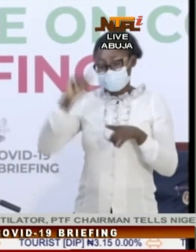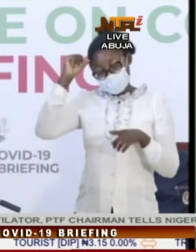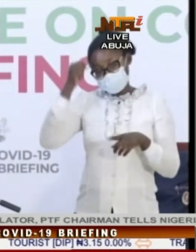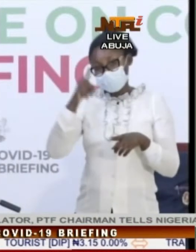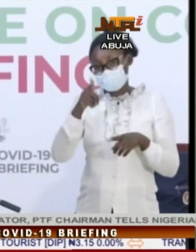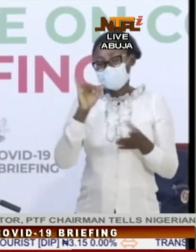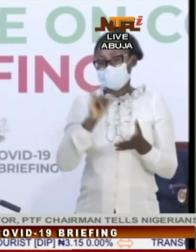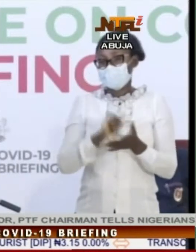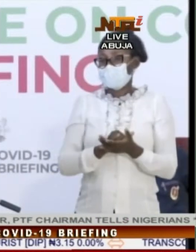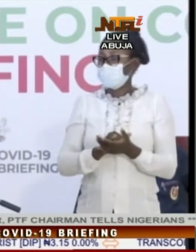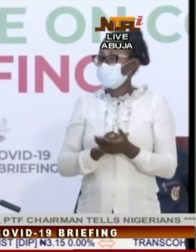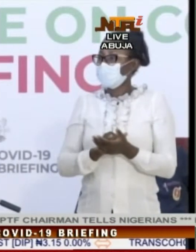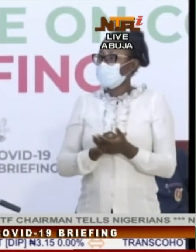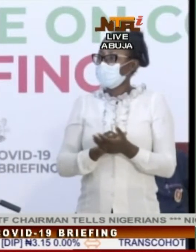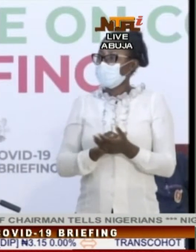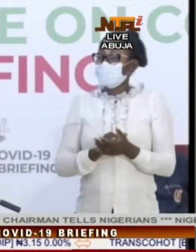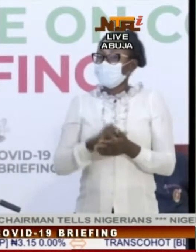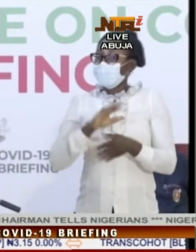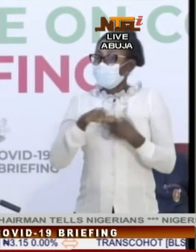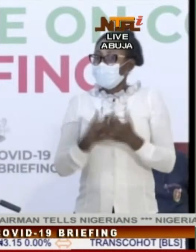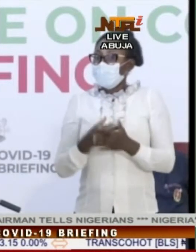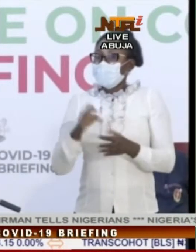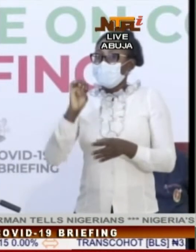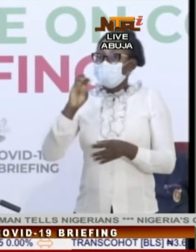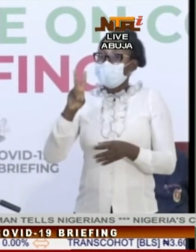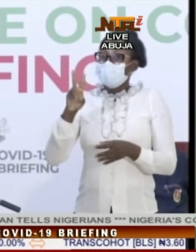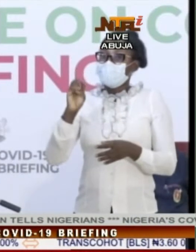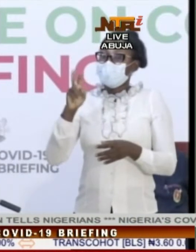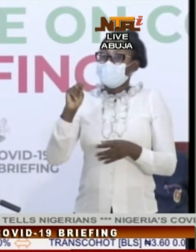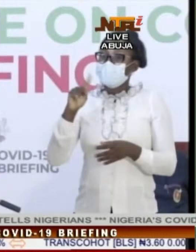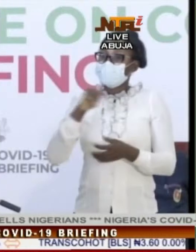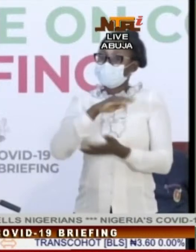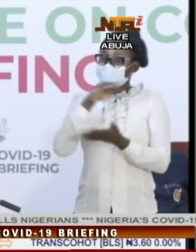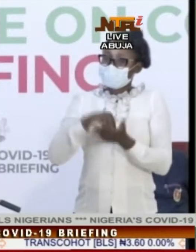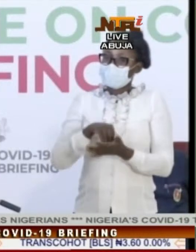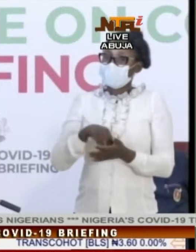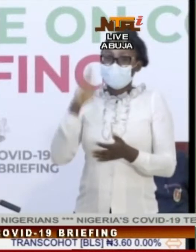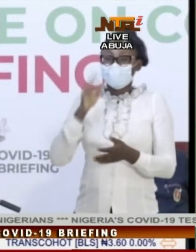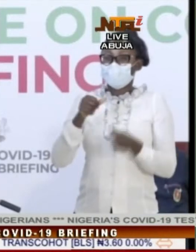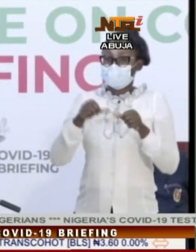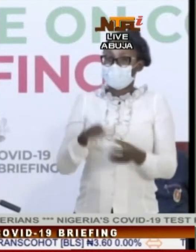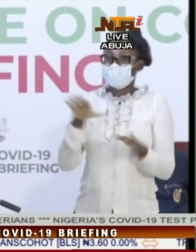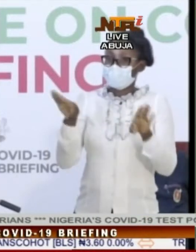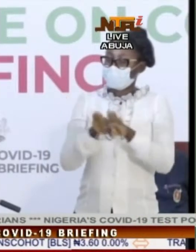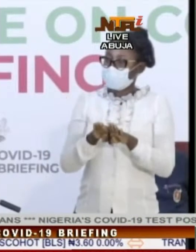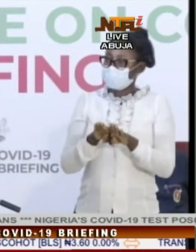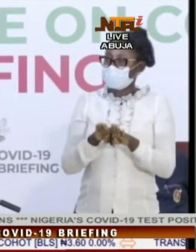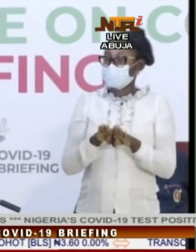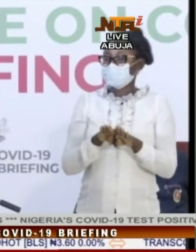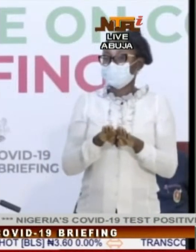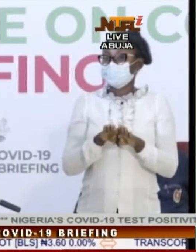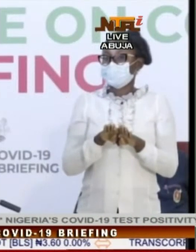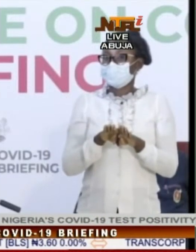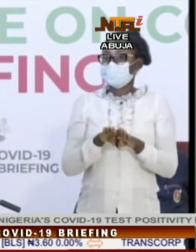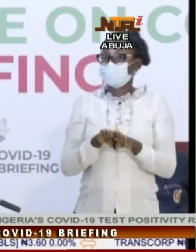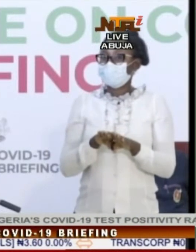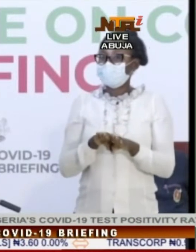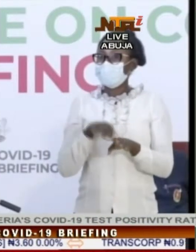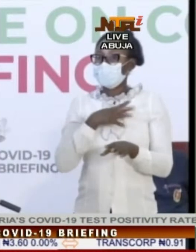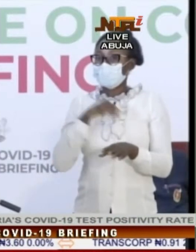and nightclubs must remain closed. And we are grateful to those state governments that continue to enforce this across the